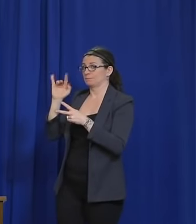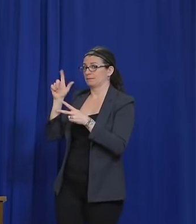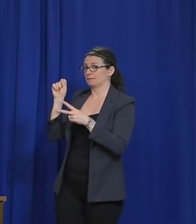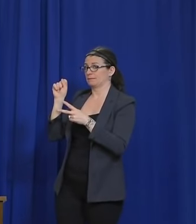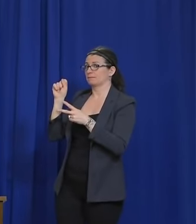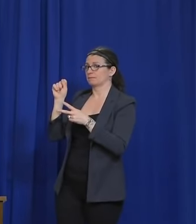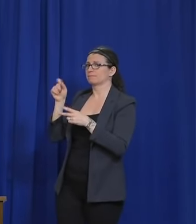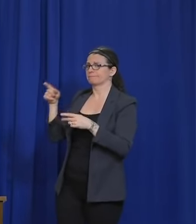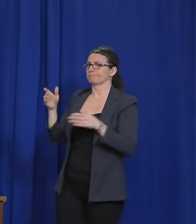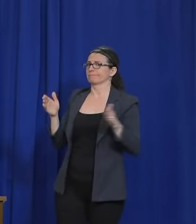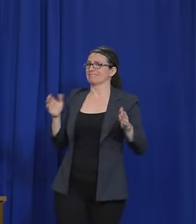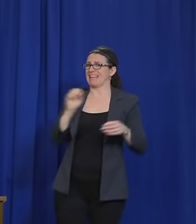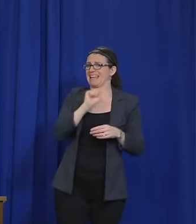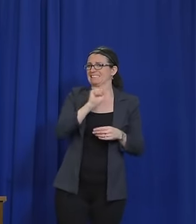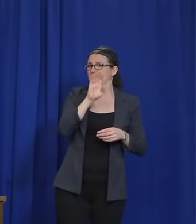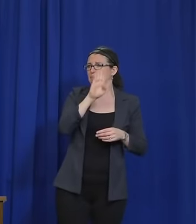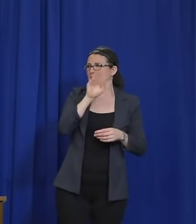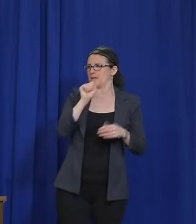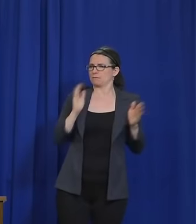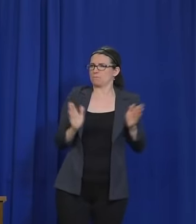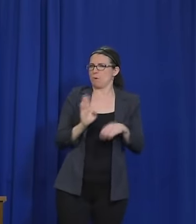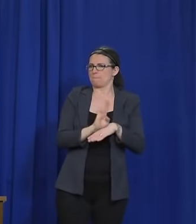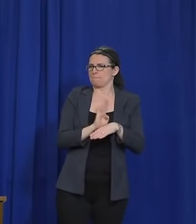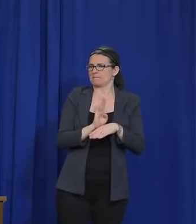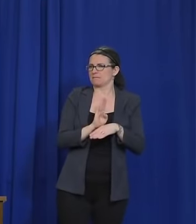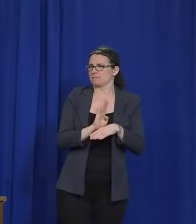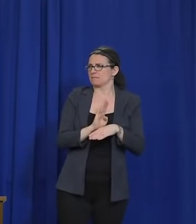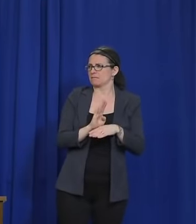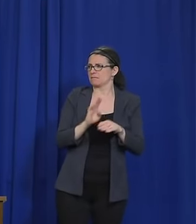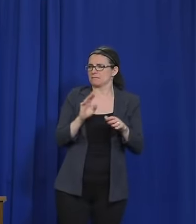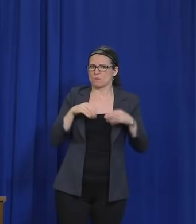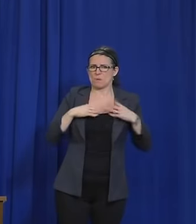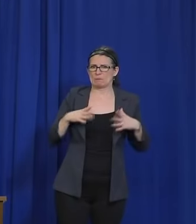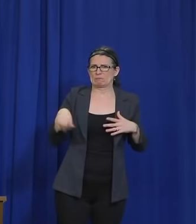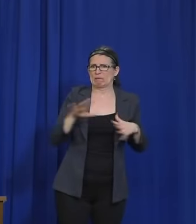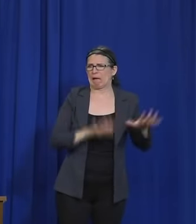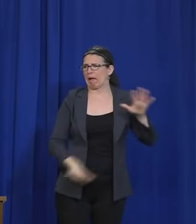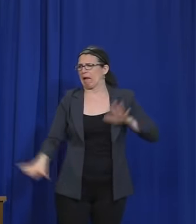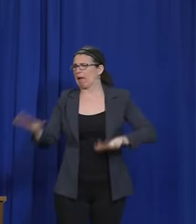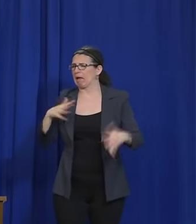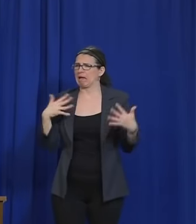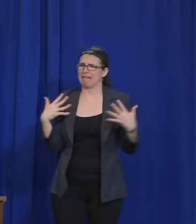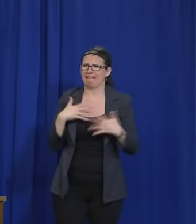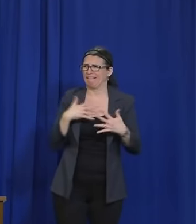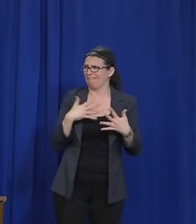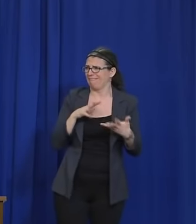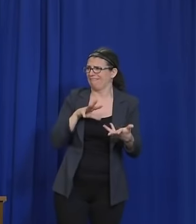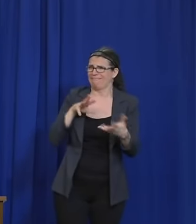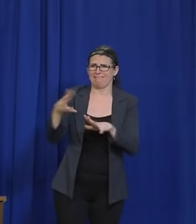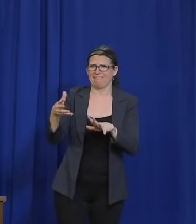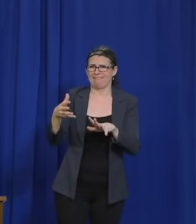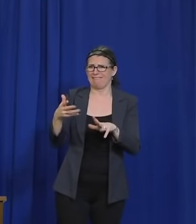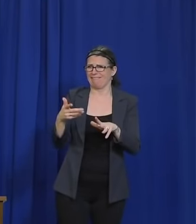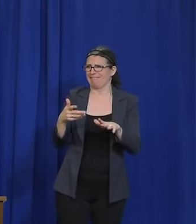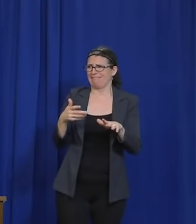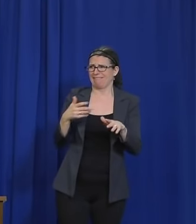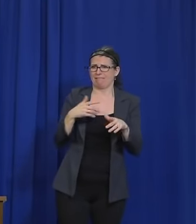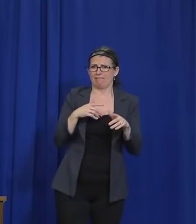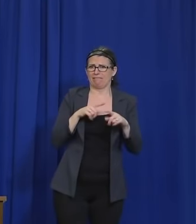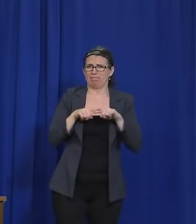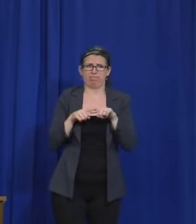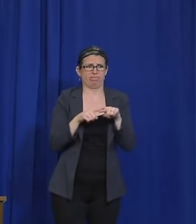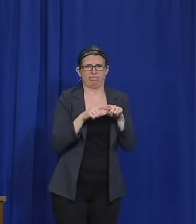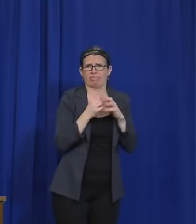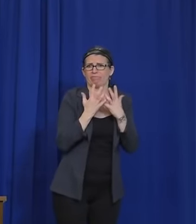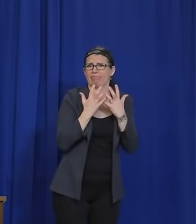obviously reeling financially. As an example, one small tiling company, for example, isn't allowed to